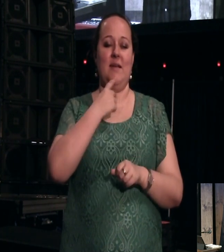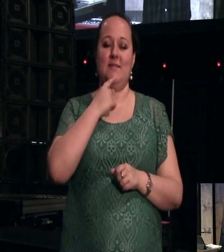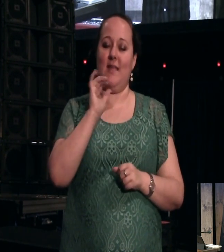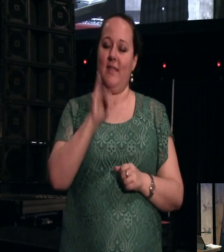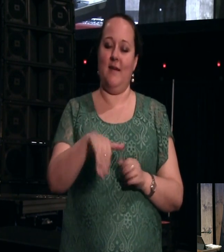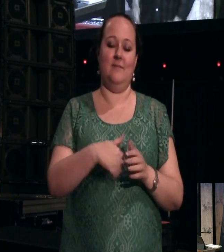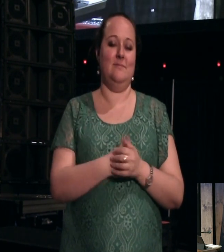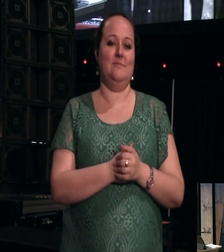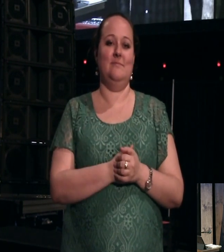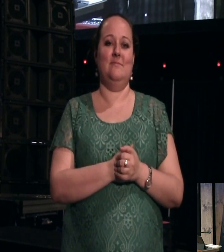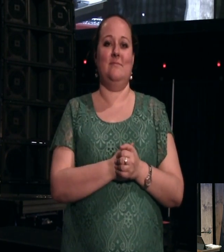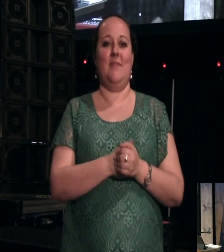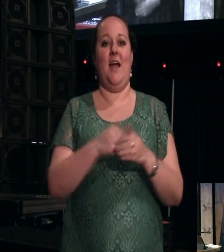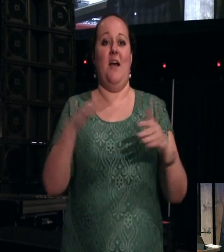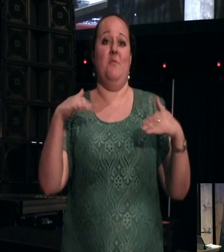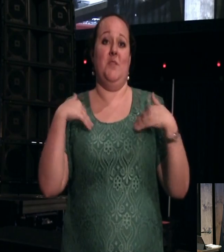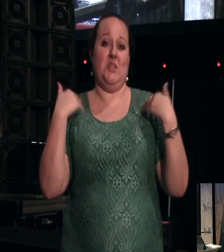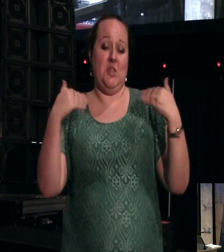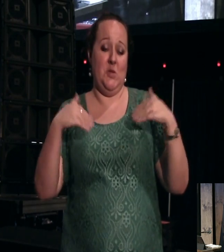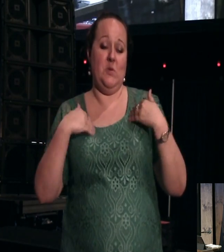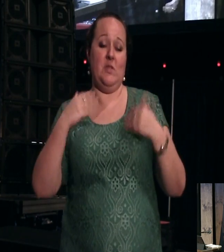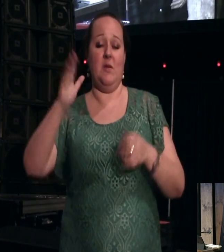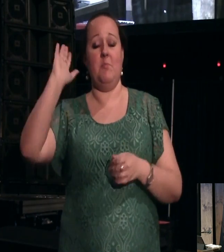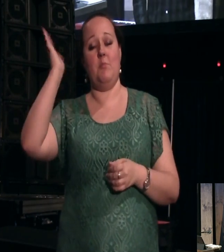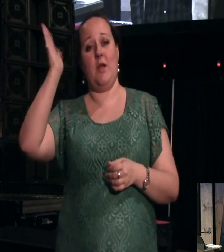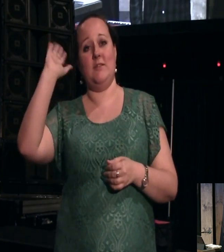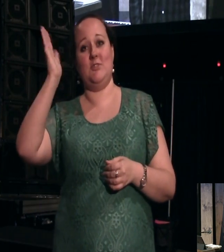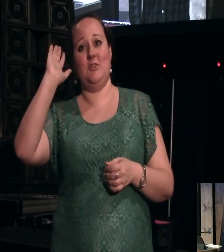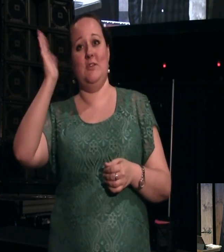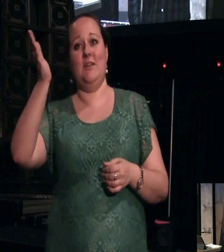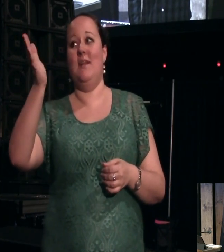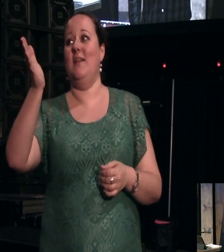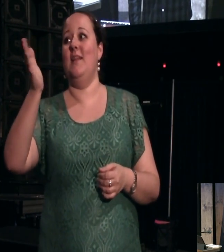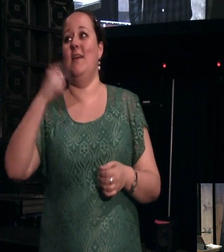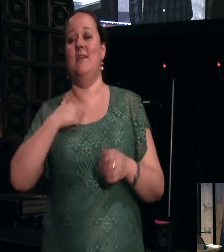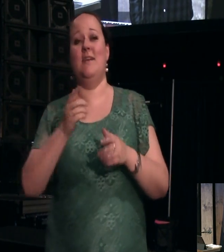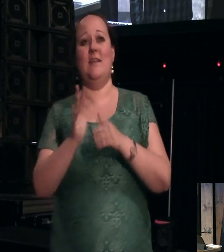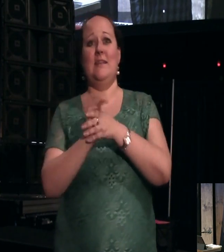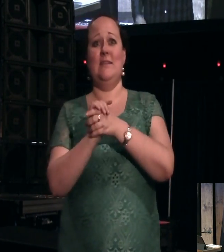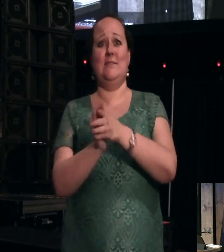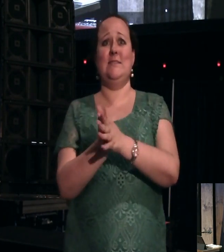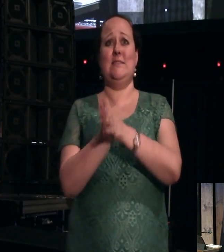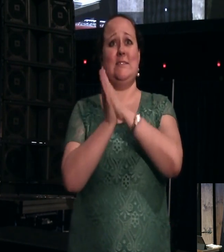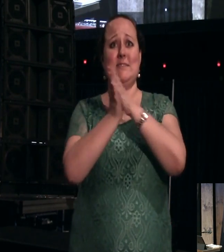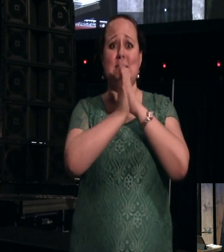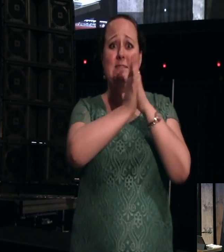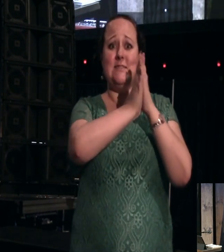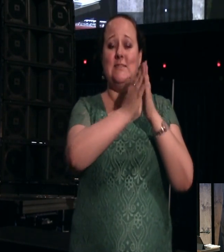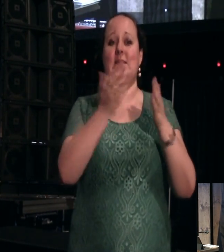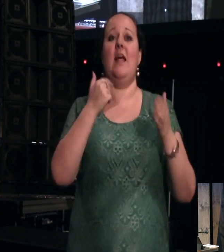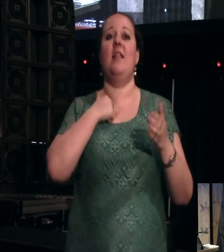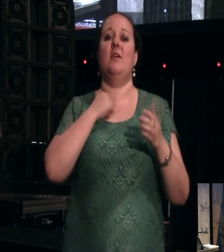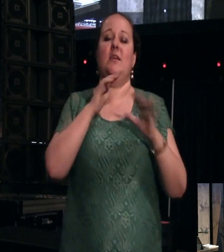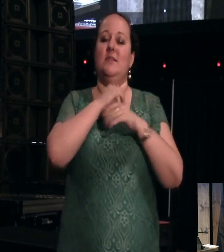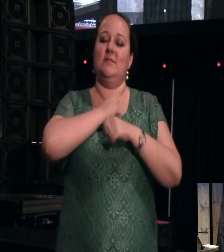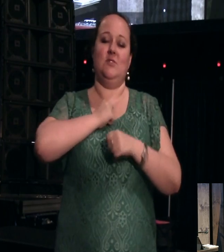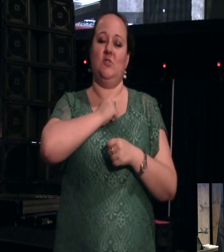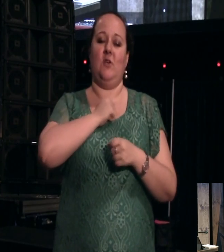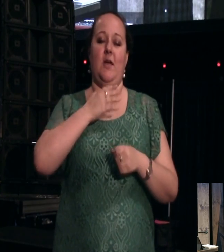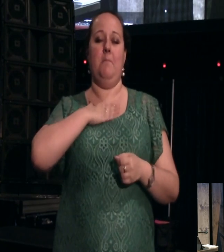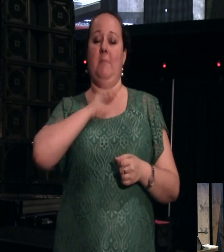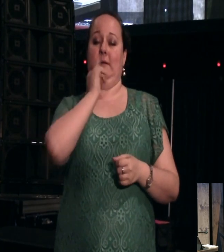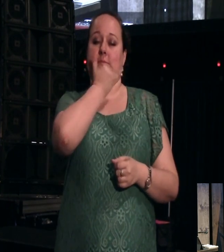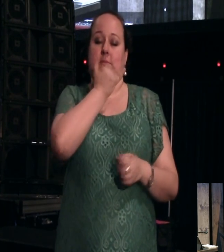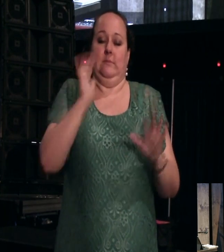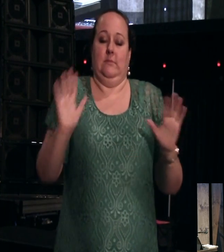So every time. So I was a youth pastor at this church in Austin, and there was this, oh my gosh, I